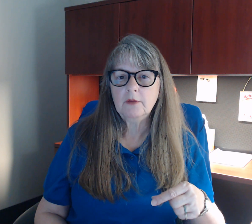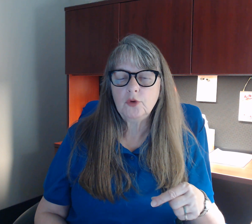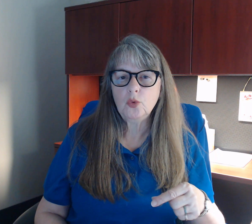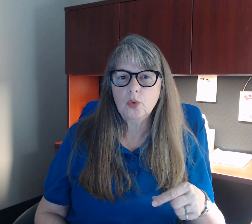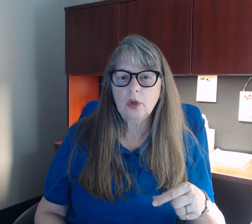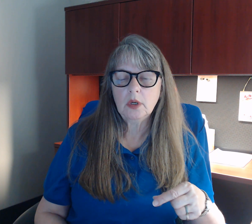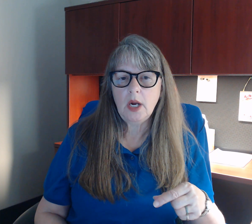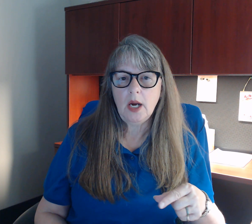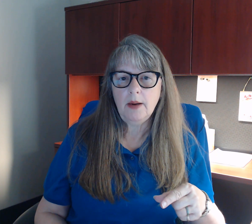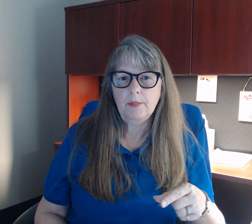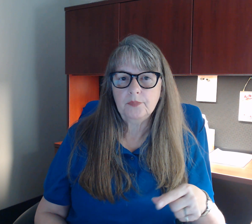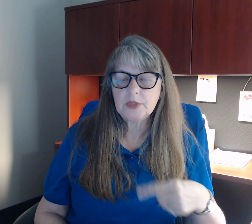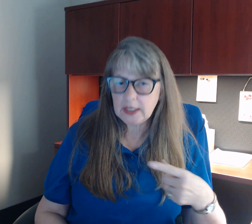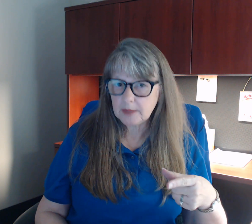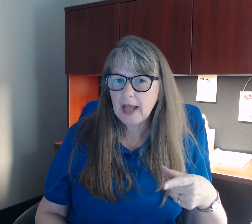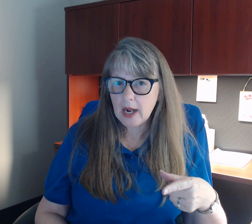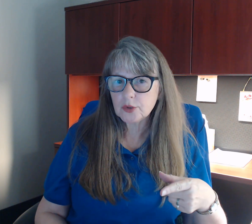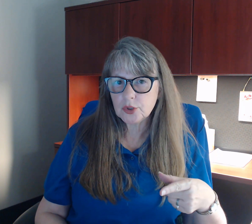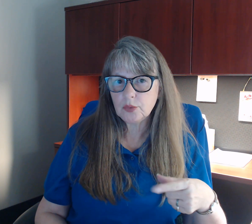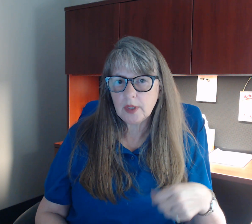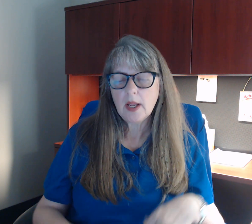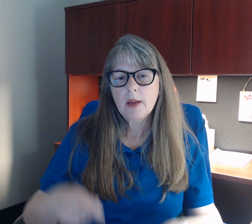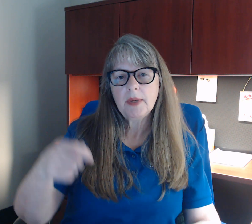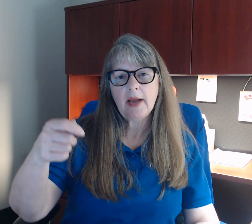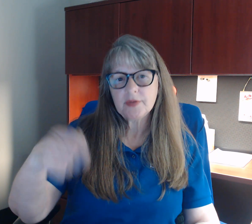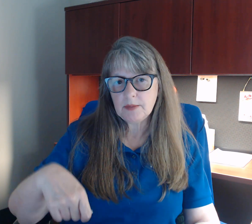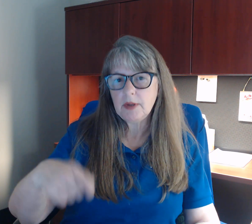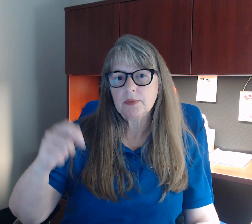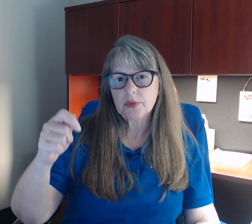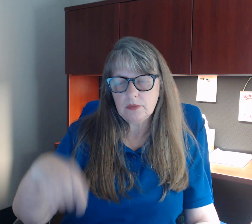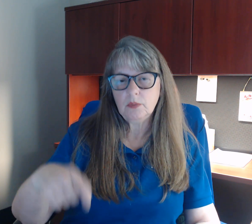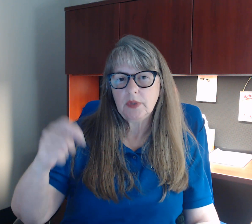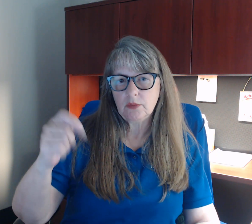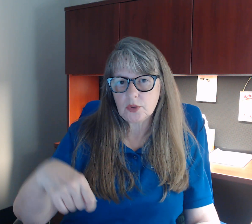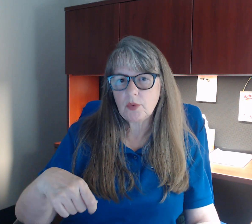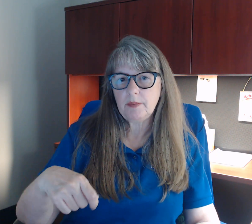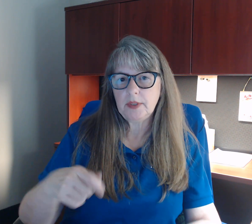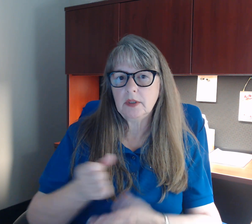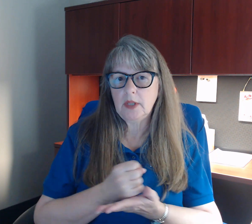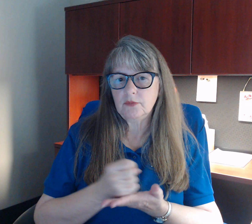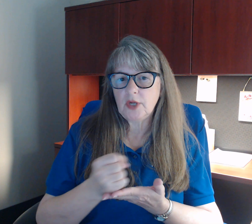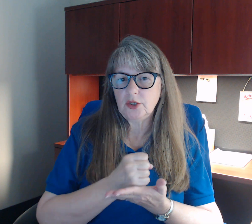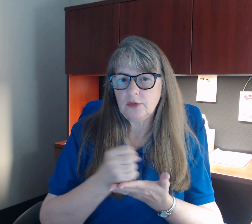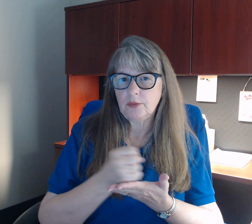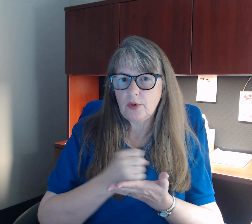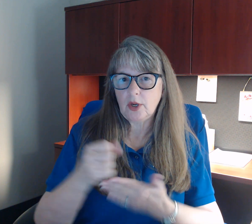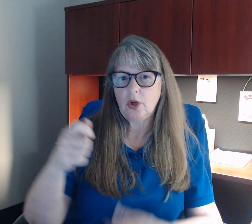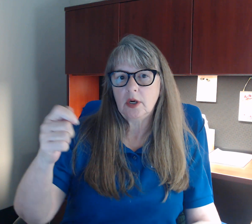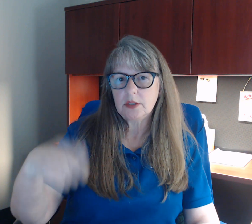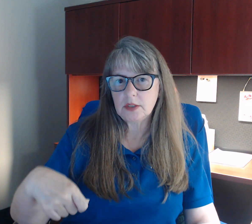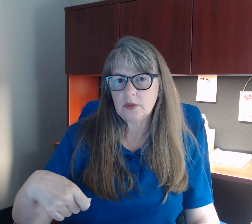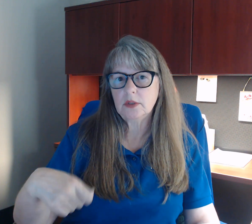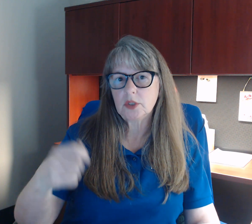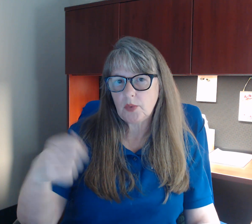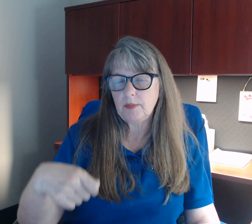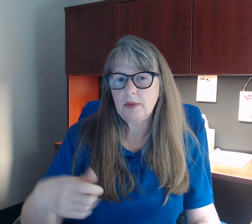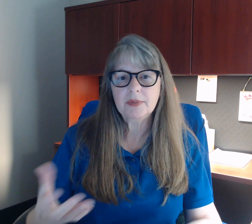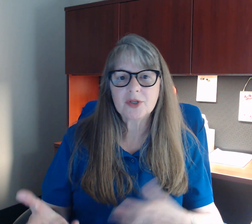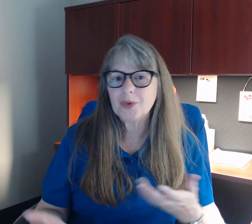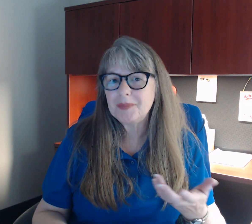you were telling them how to do it. But I've seen people, when they swipe it, they've changed it from credit card to the swiping. But the swiping is